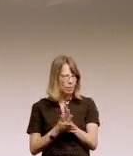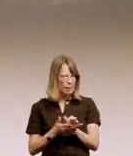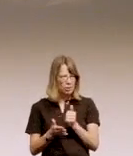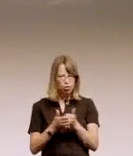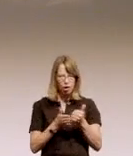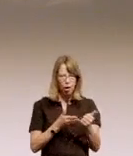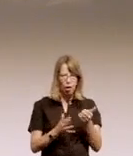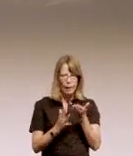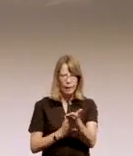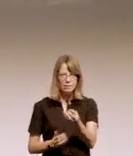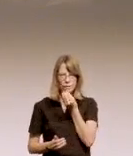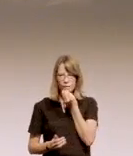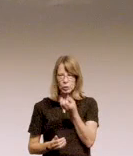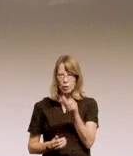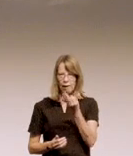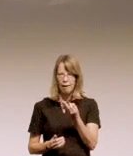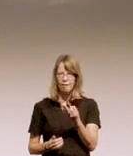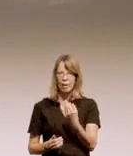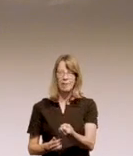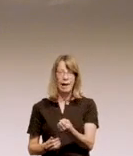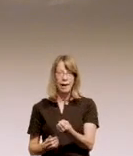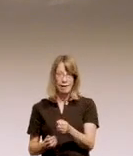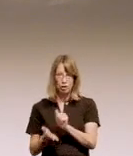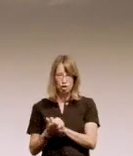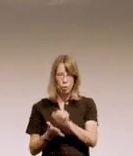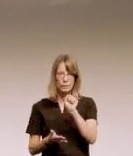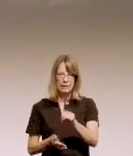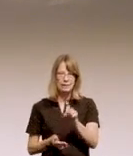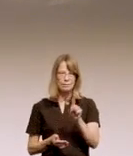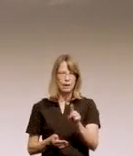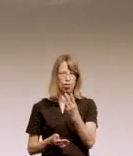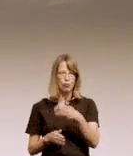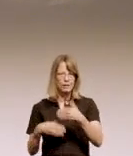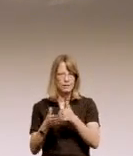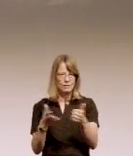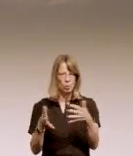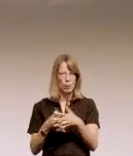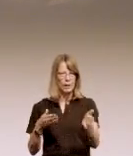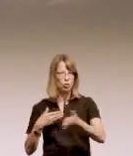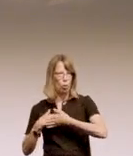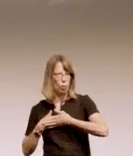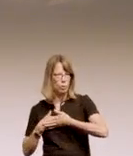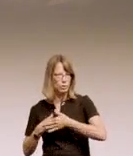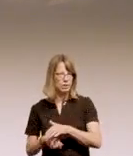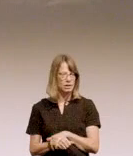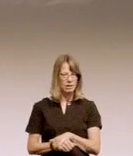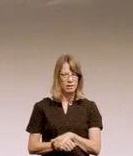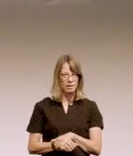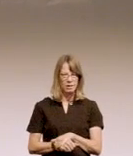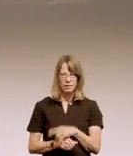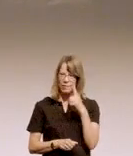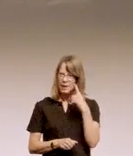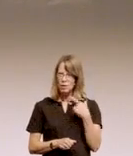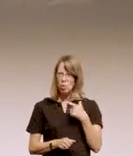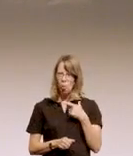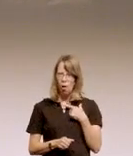in which case they try and get food wherever they can. So this is what they're using their funding for. And some of you may be asking, why is Maslow's